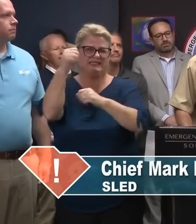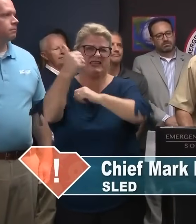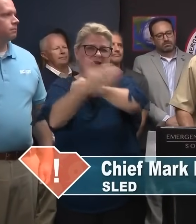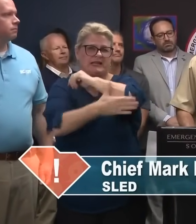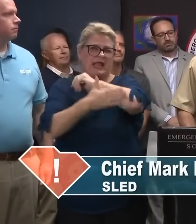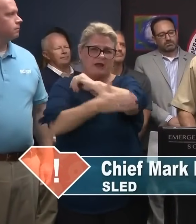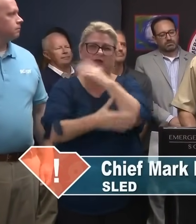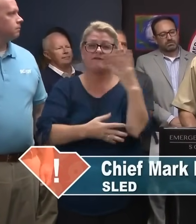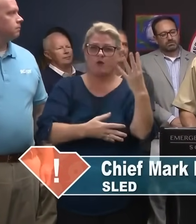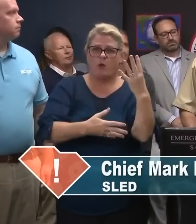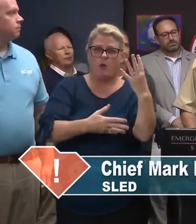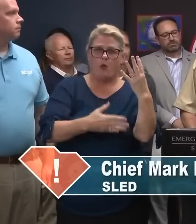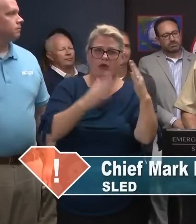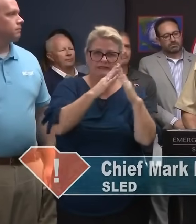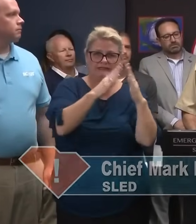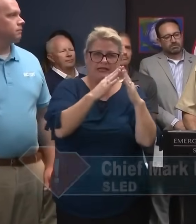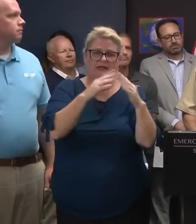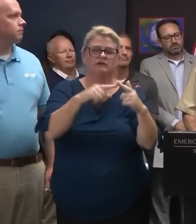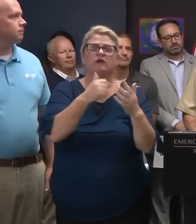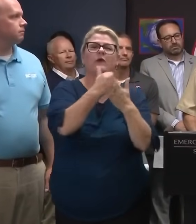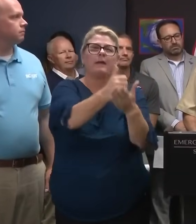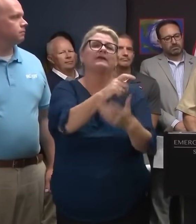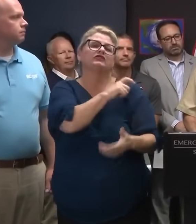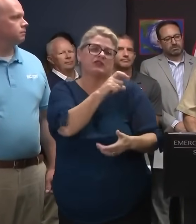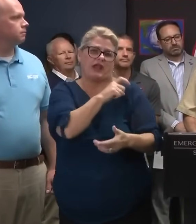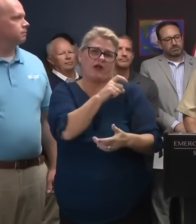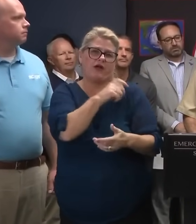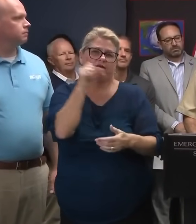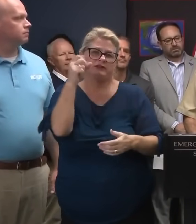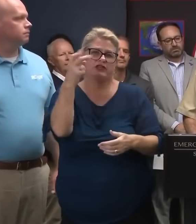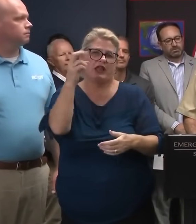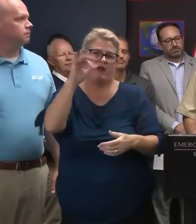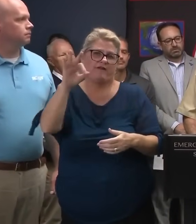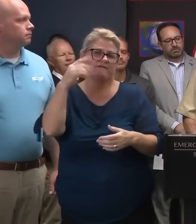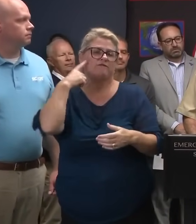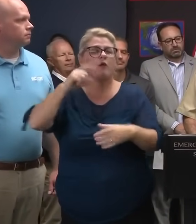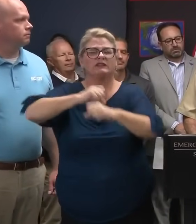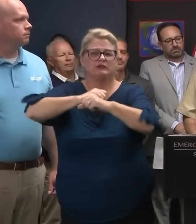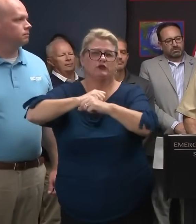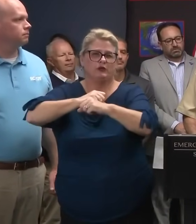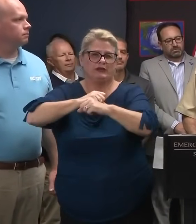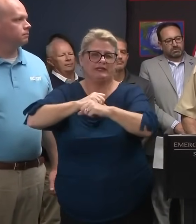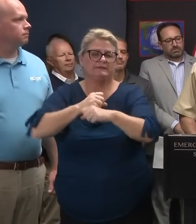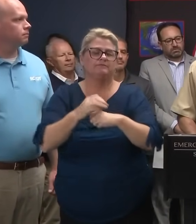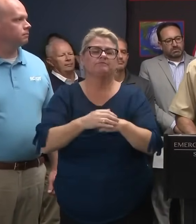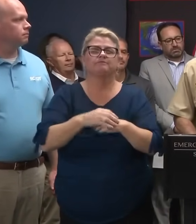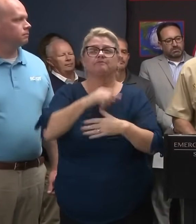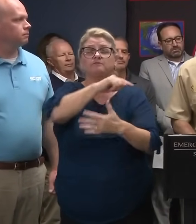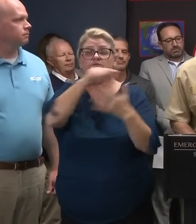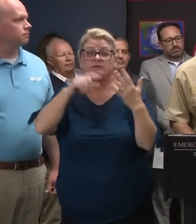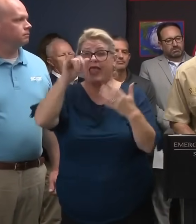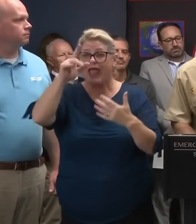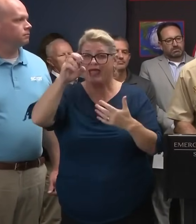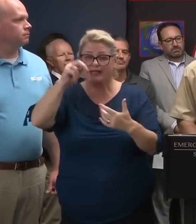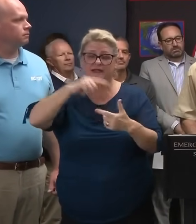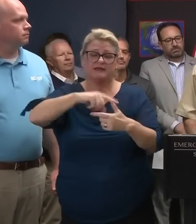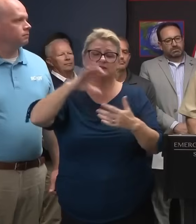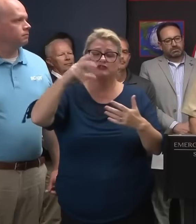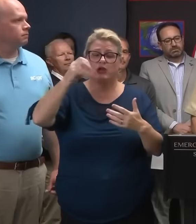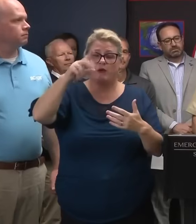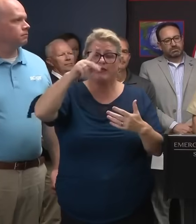and 4 cities to support sheriff's office and police chiefs with security-related missions. Those counties include Aiken,